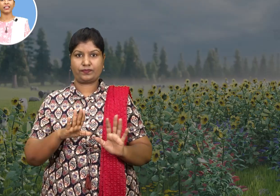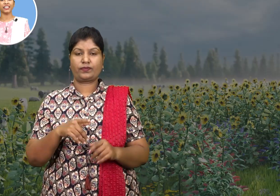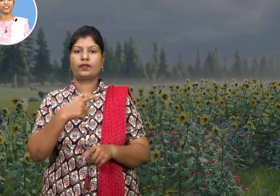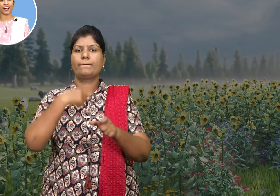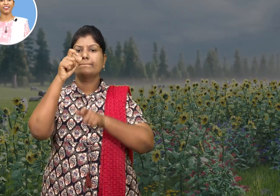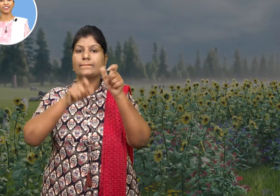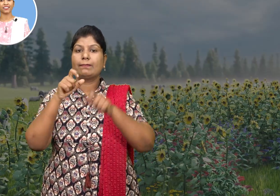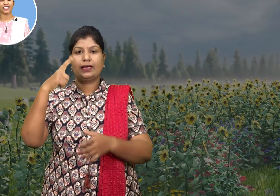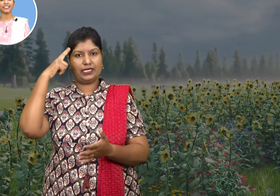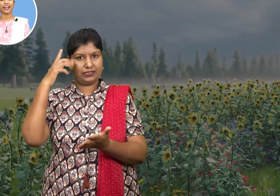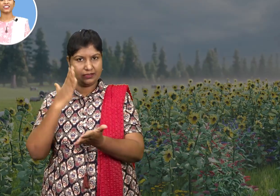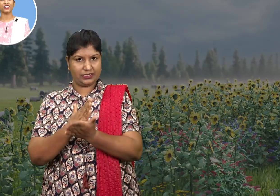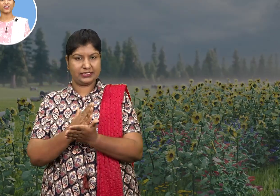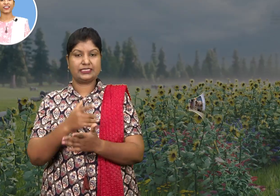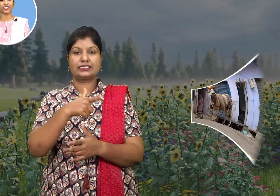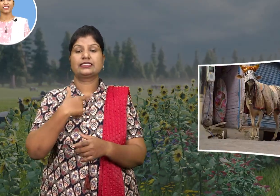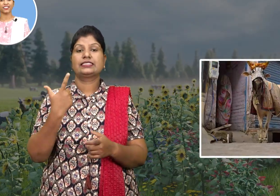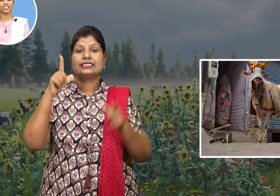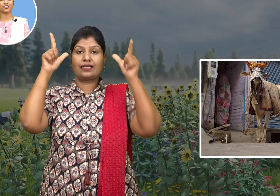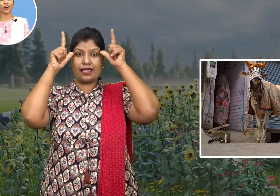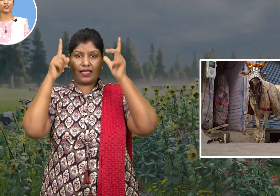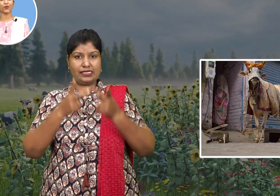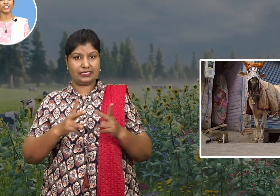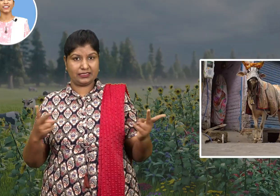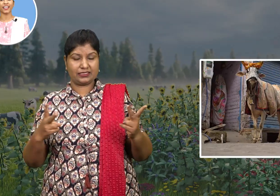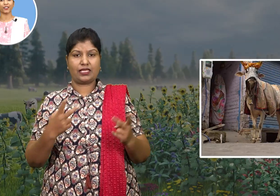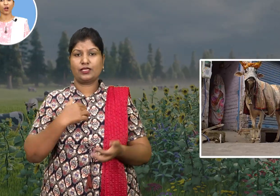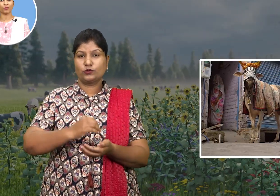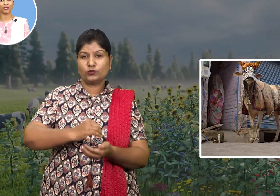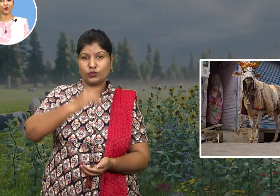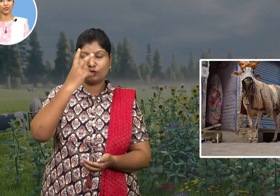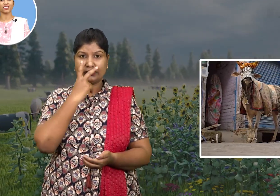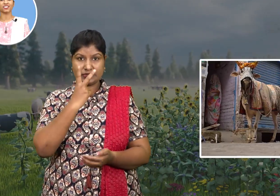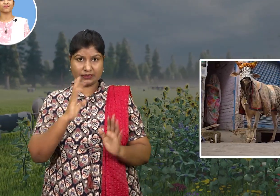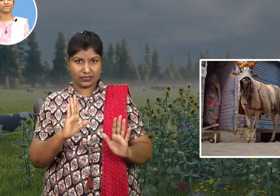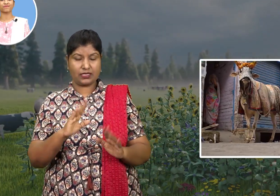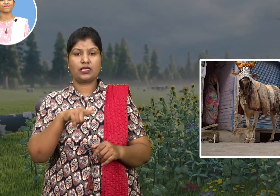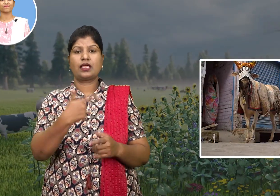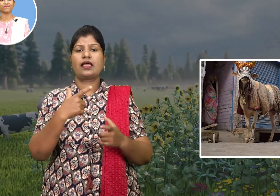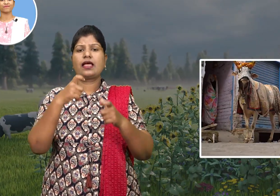people believe that cattle rearing is not only the economic source.